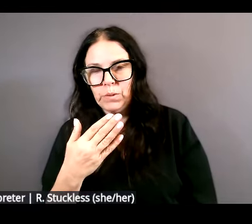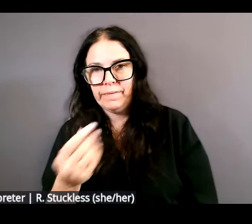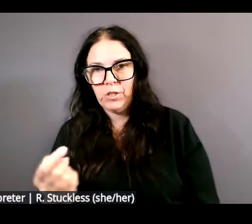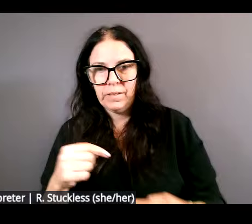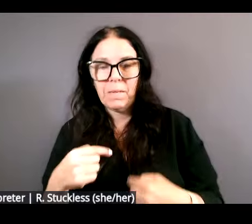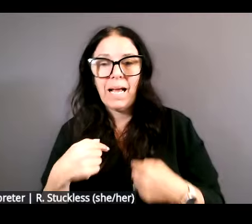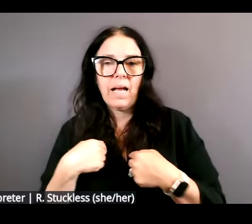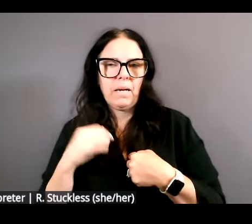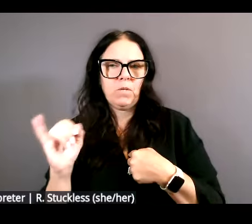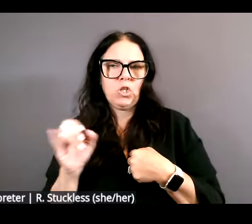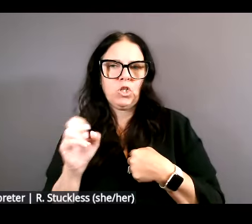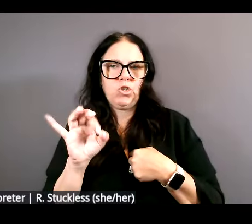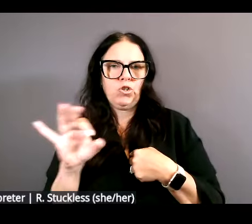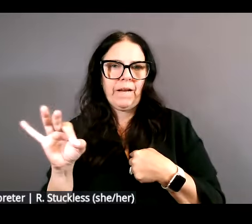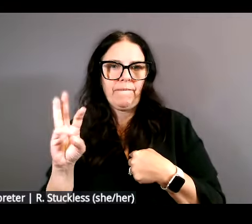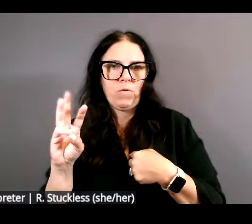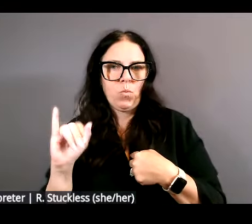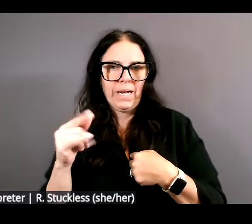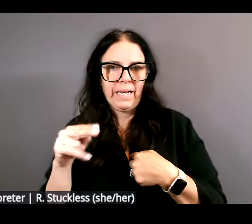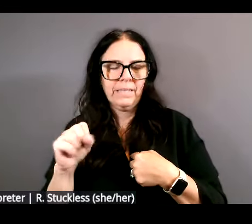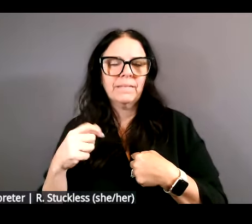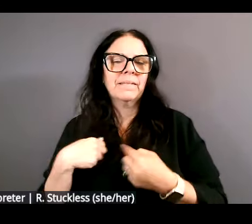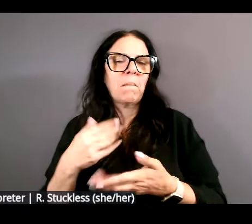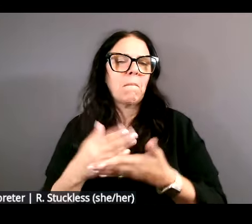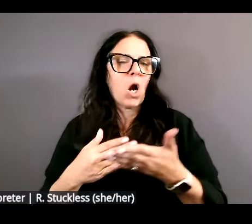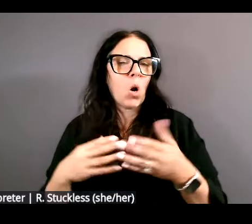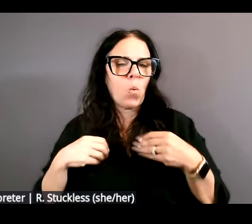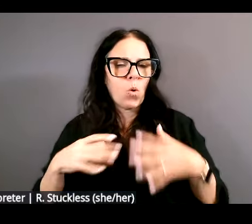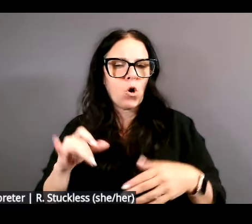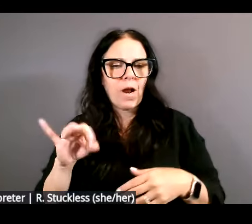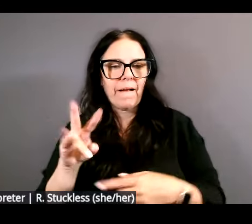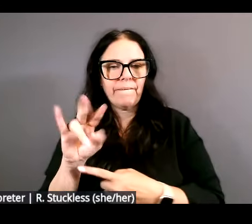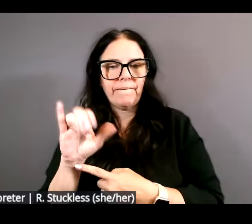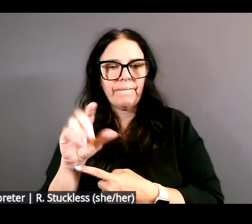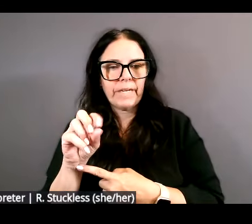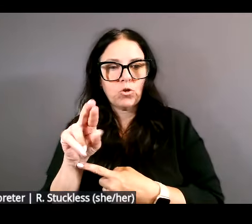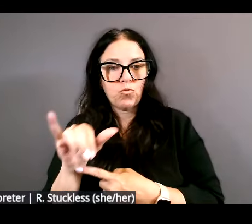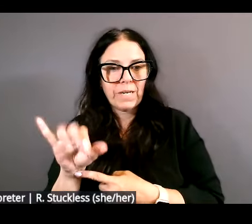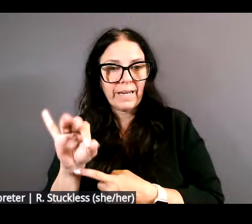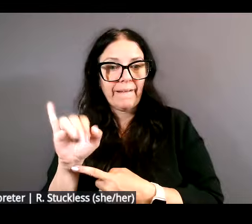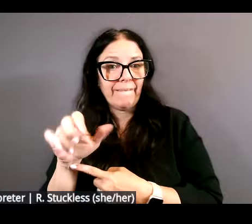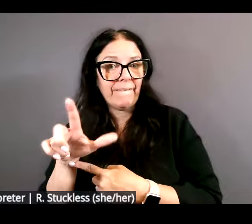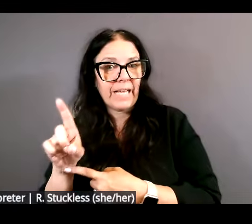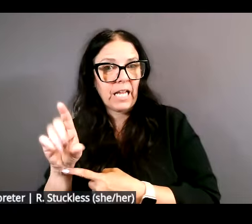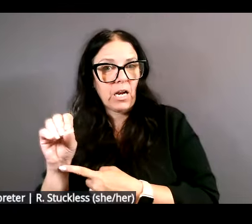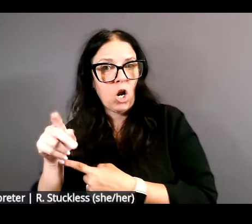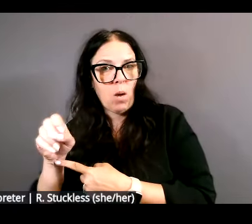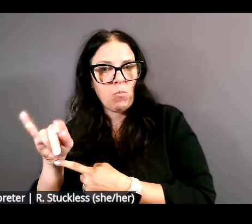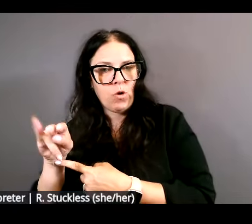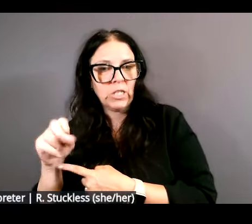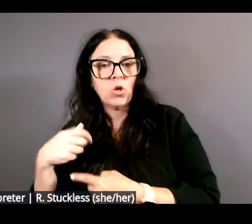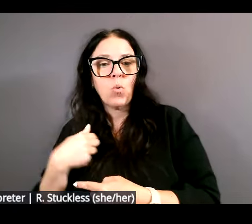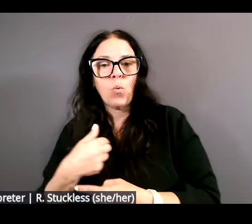of Victory Field Operations. We're a signature ballot access company started just after the